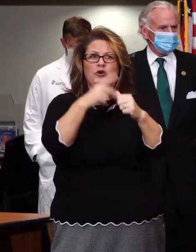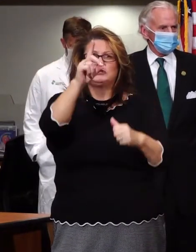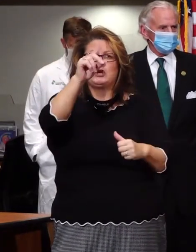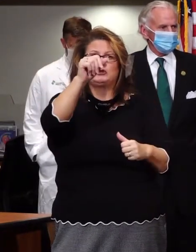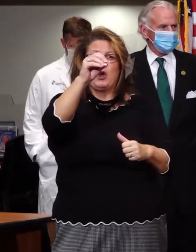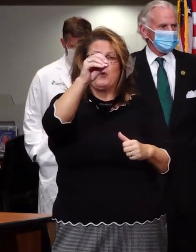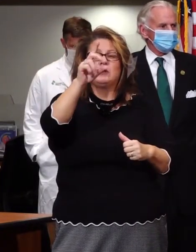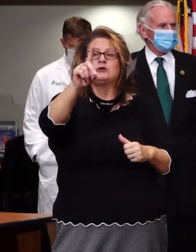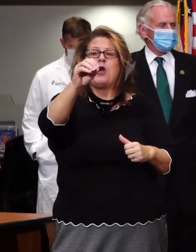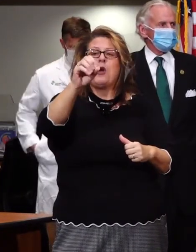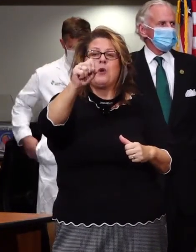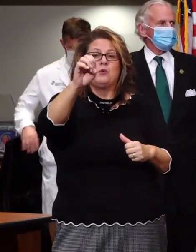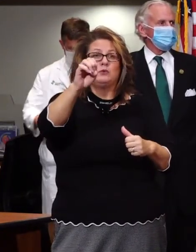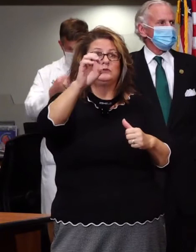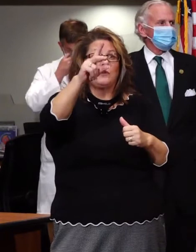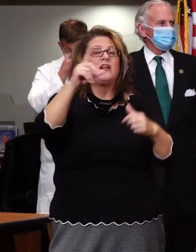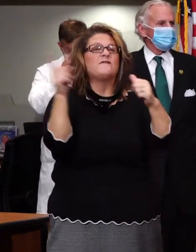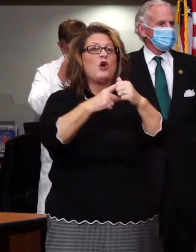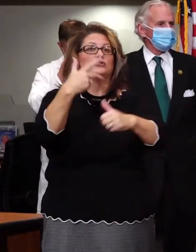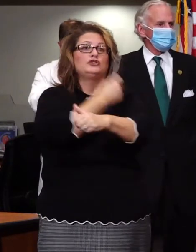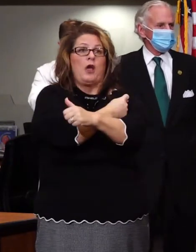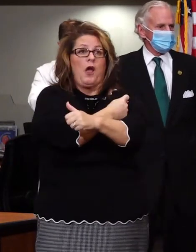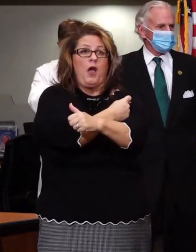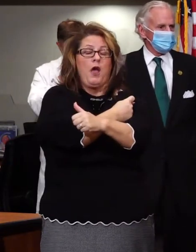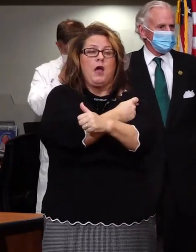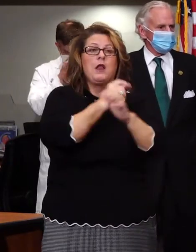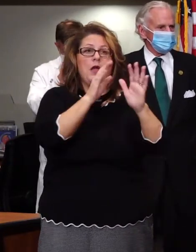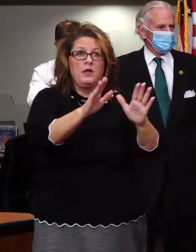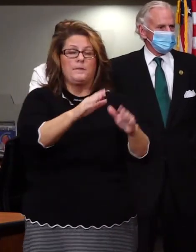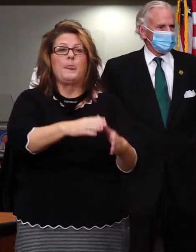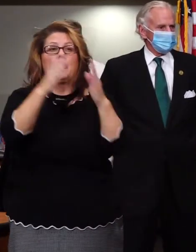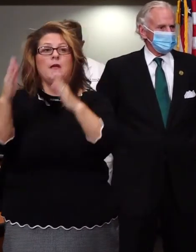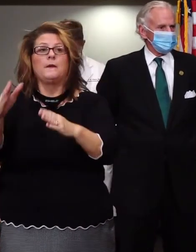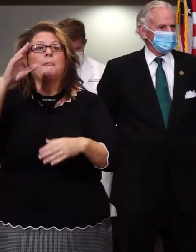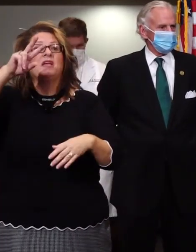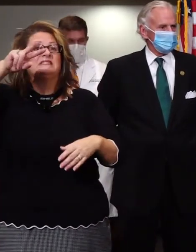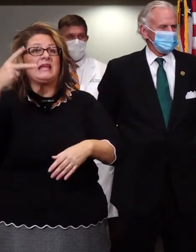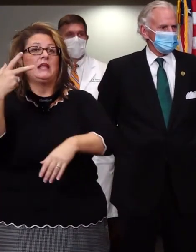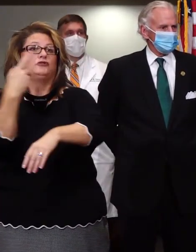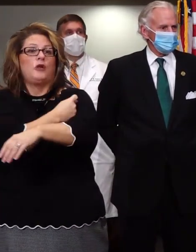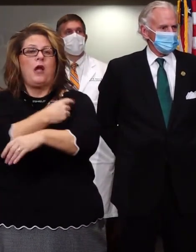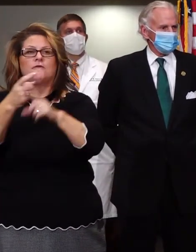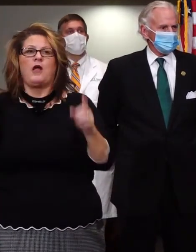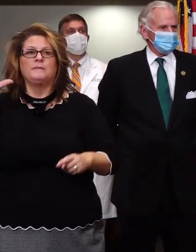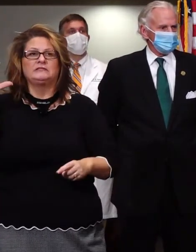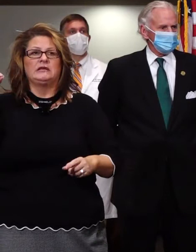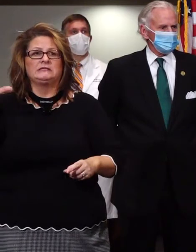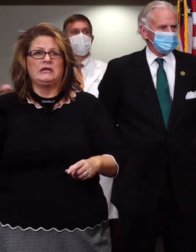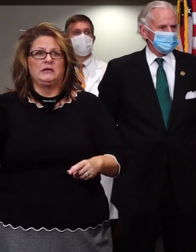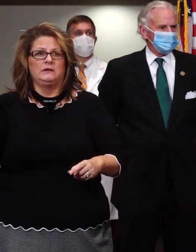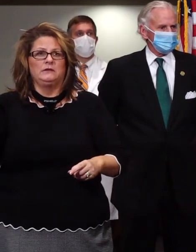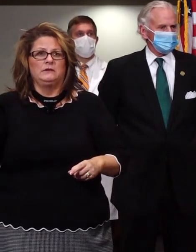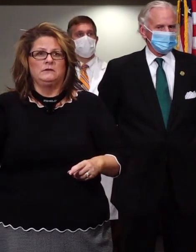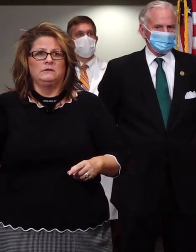The CDC is actually going to be handling the second doses on the back end. So they're not asking the states to handle the second doses